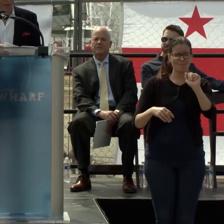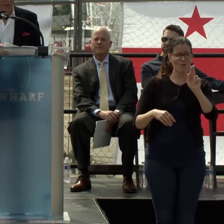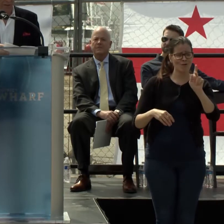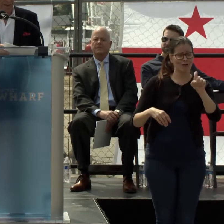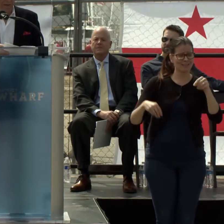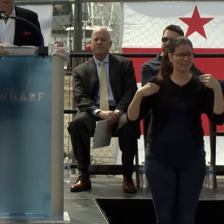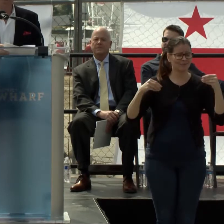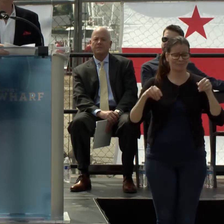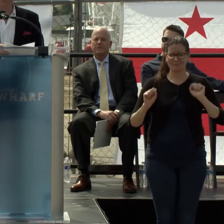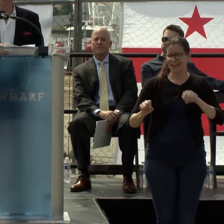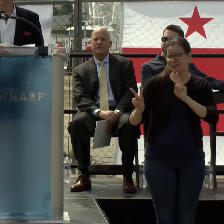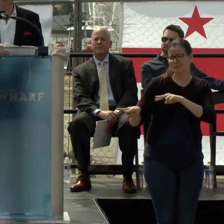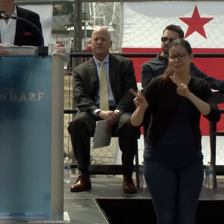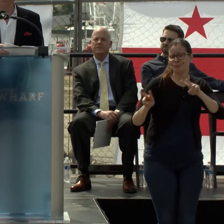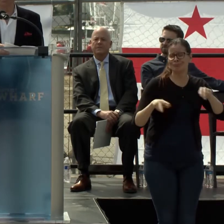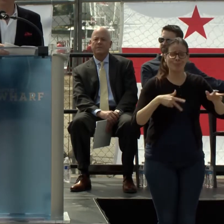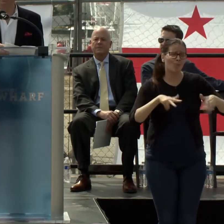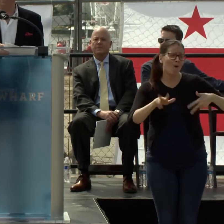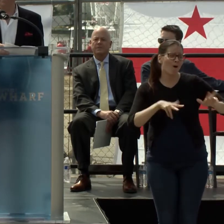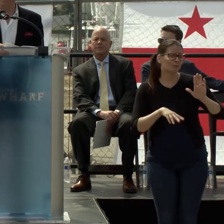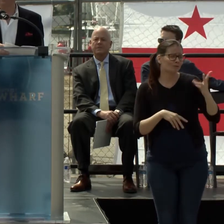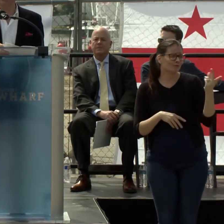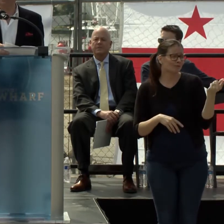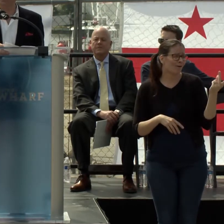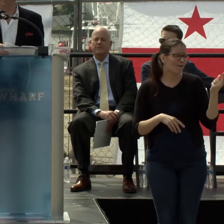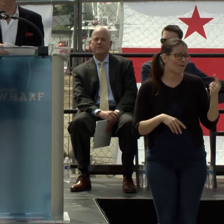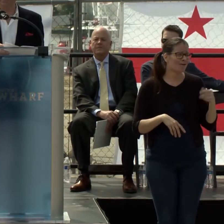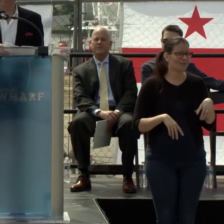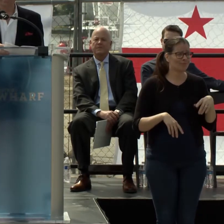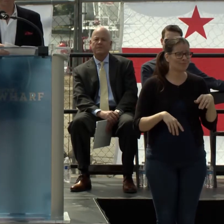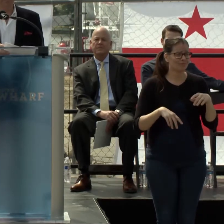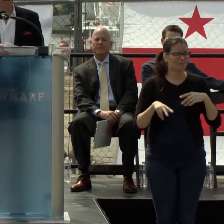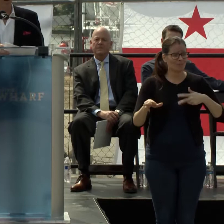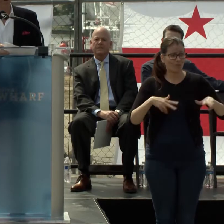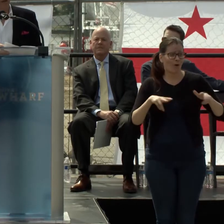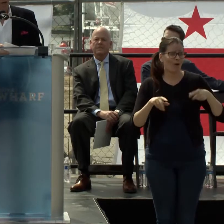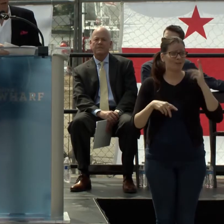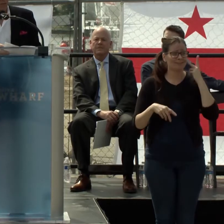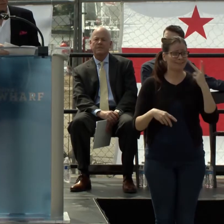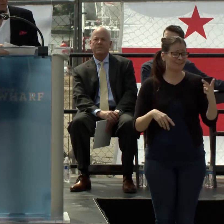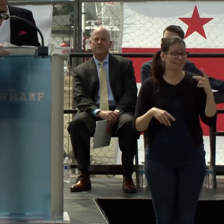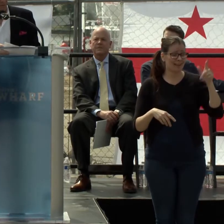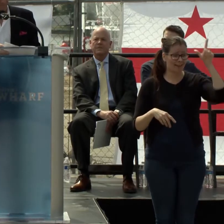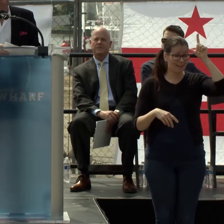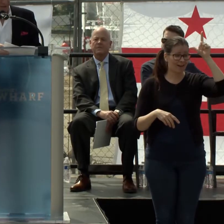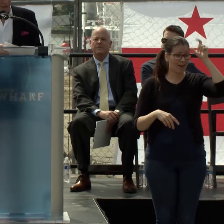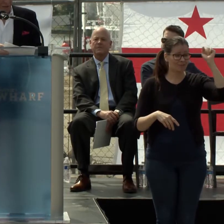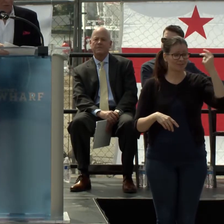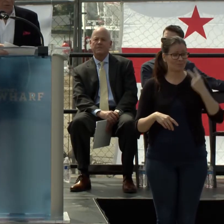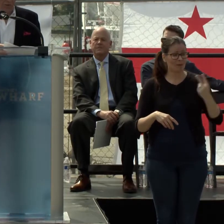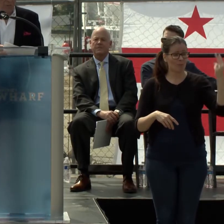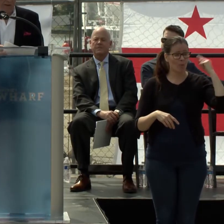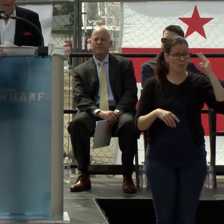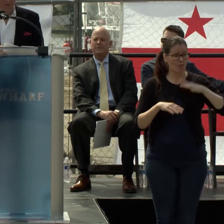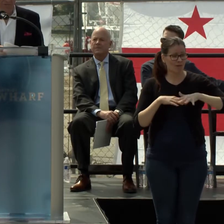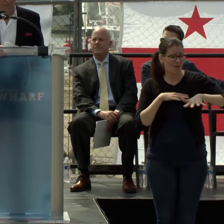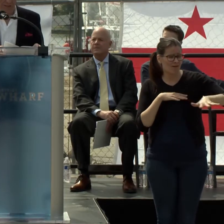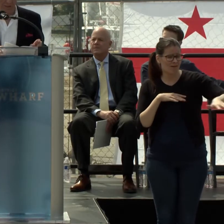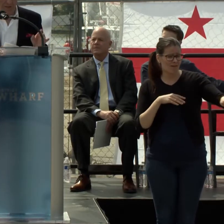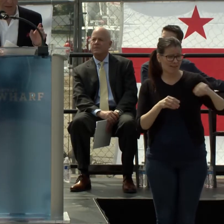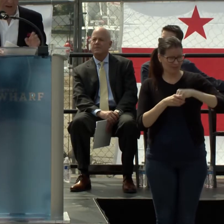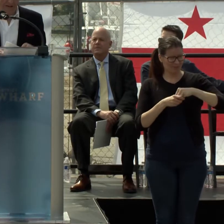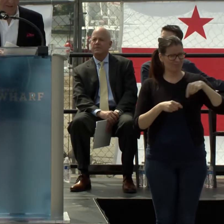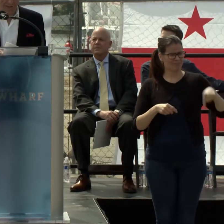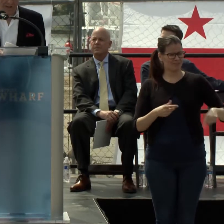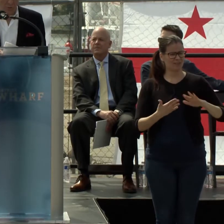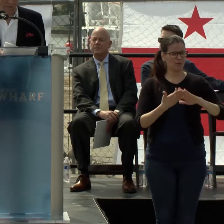Titanic Memorial. They are no longer a they in this community. They are an us. So to you, my neighbors and